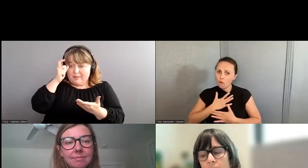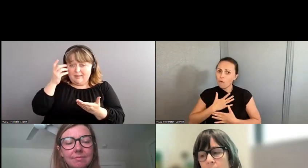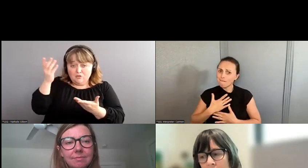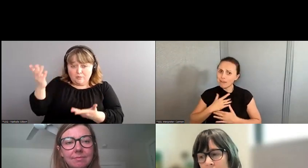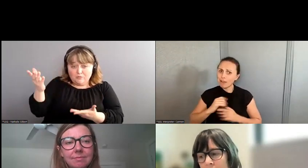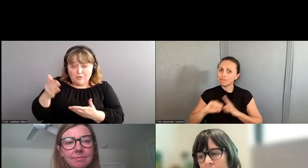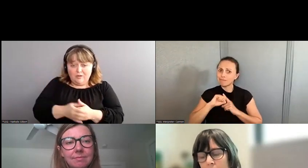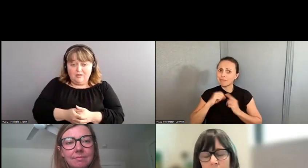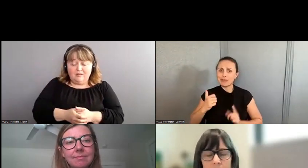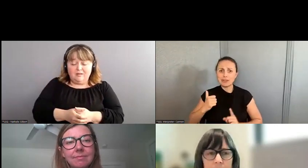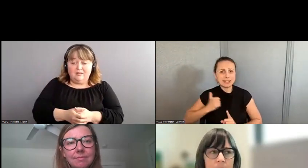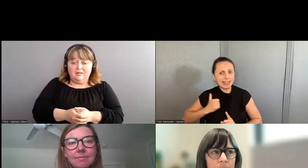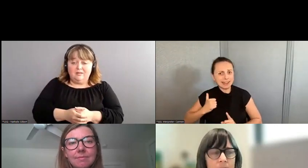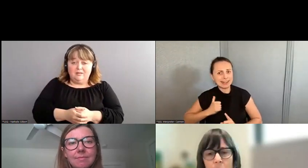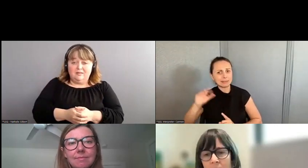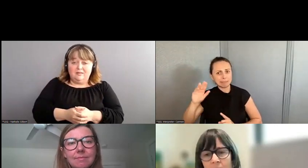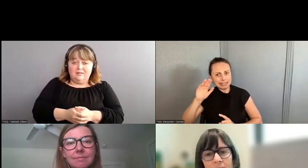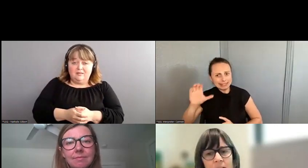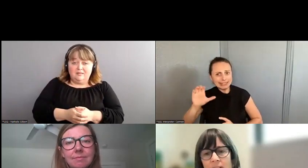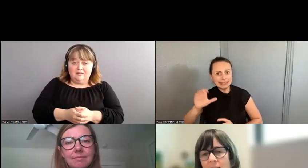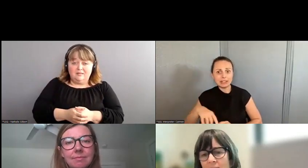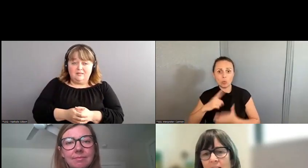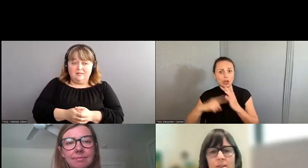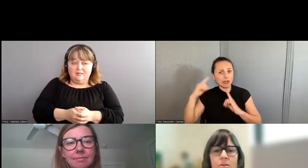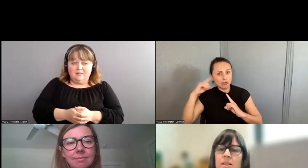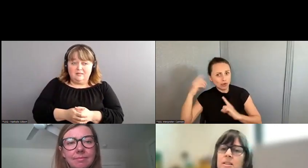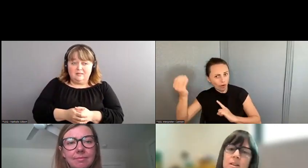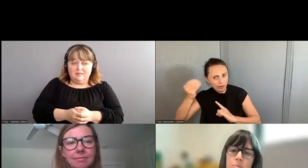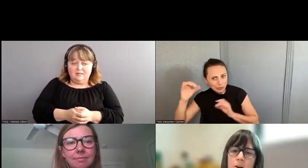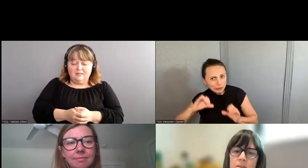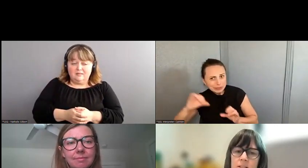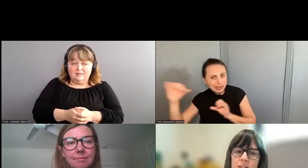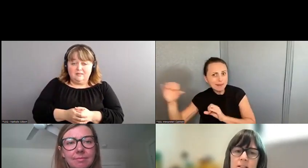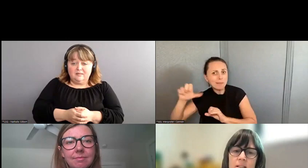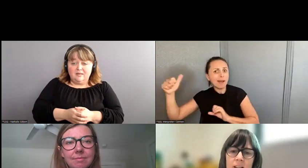in Canada and BC, and from what I've heard in Ontario and other